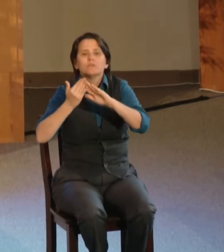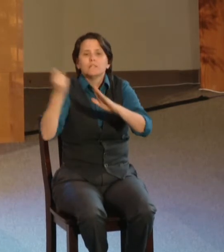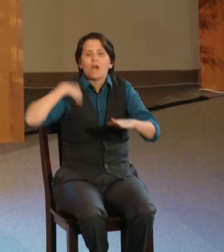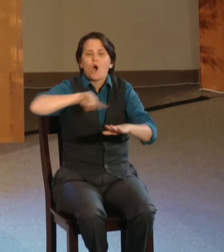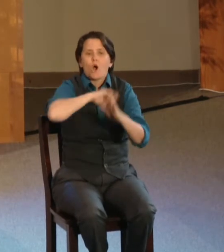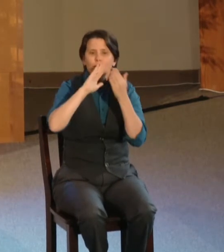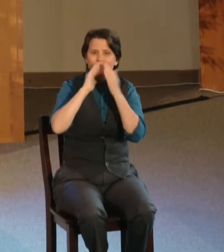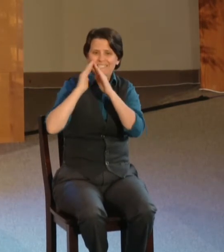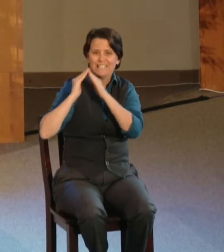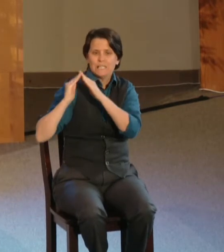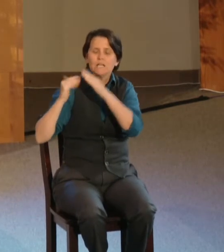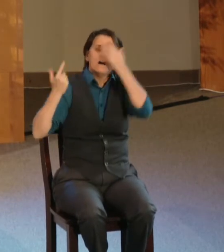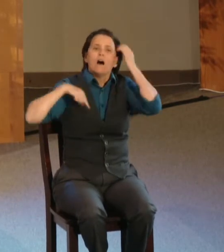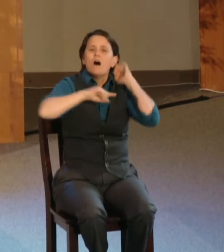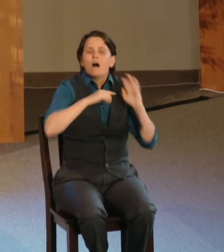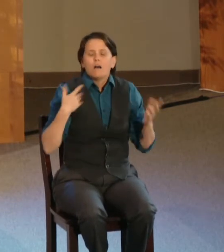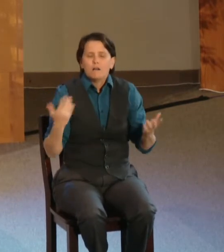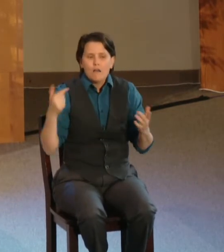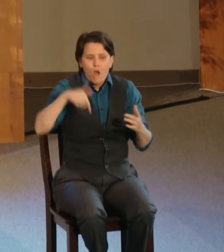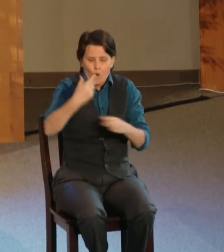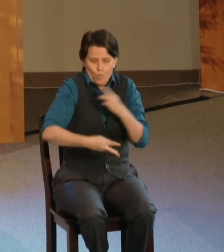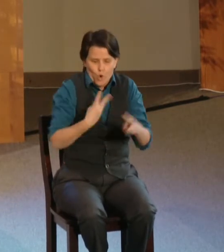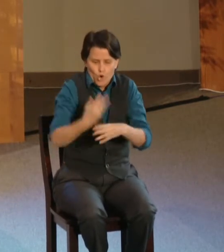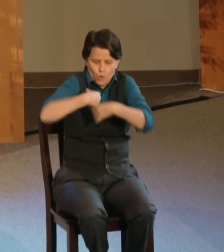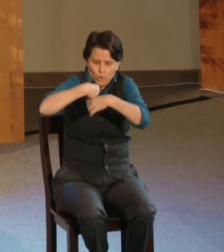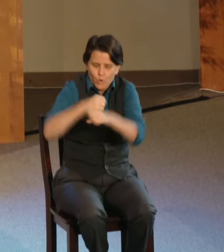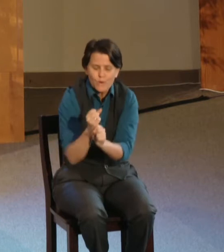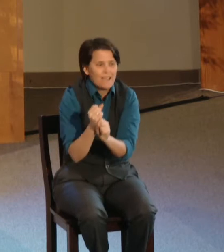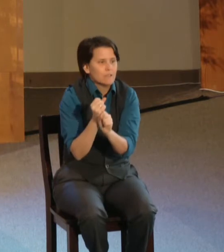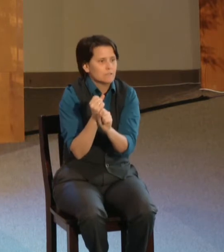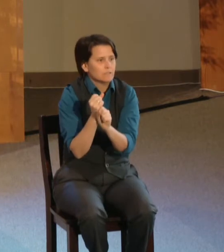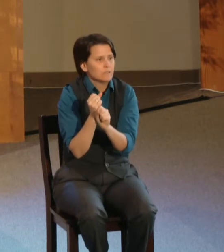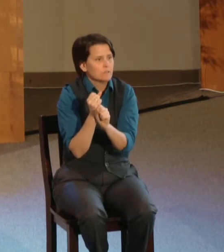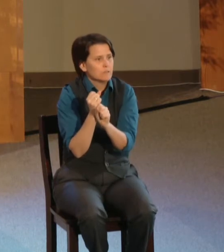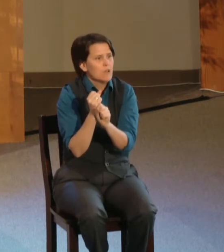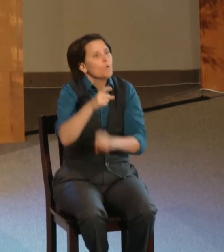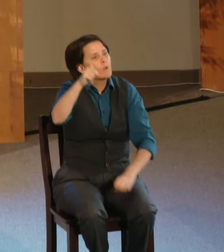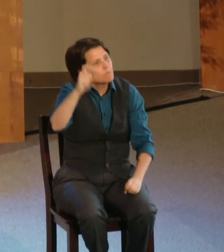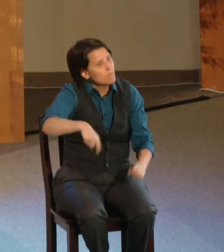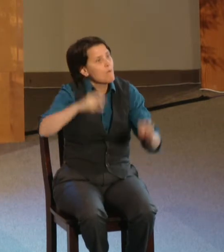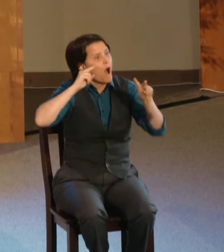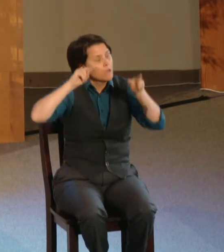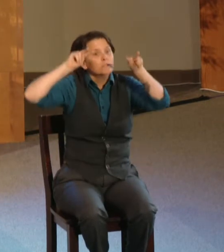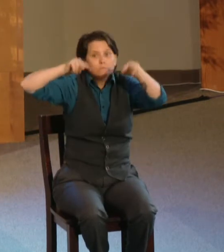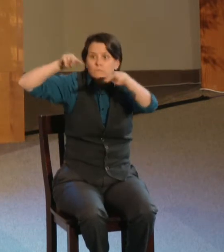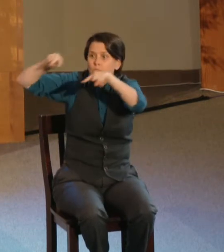neighborhoods, to create the world we wish to live. Of course, it's important to hold the high watch. Yes, it